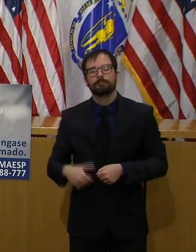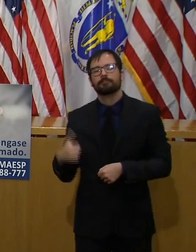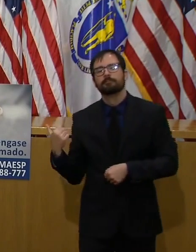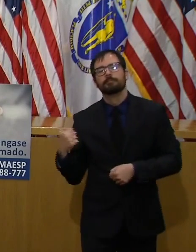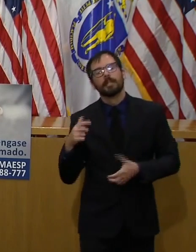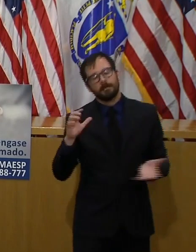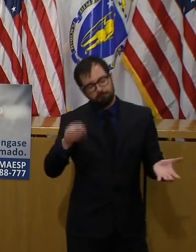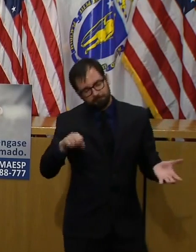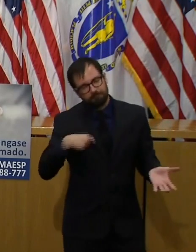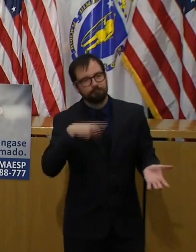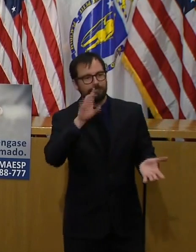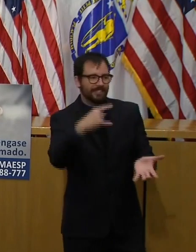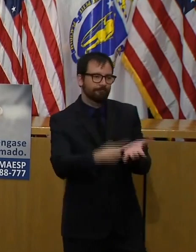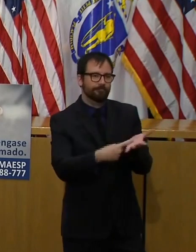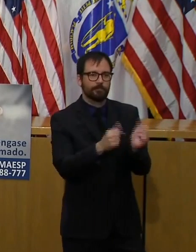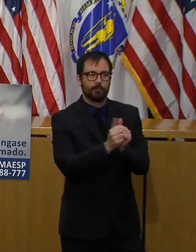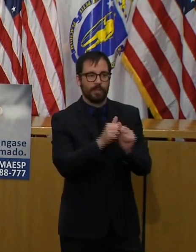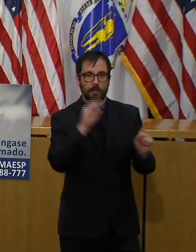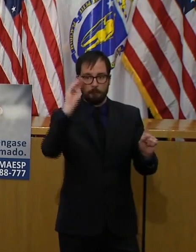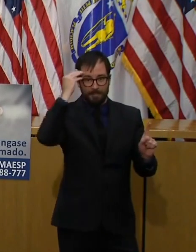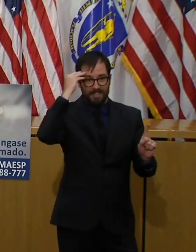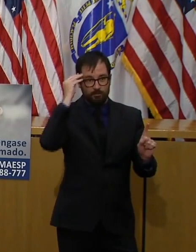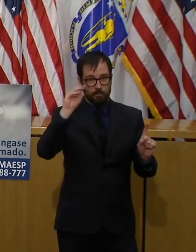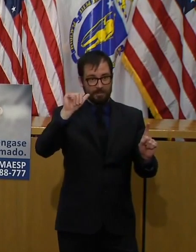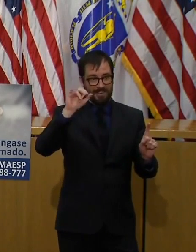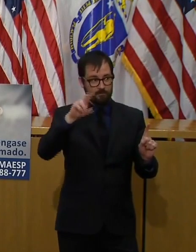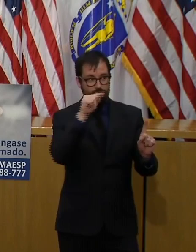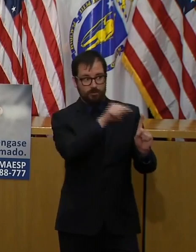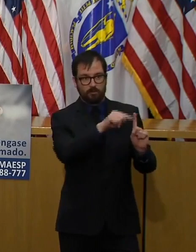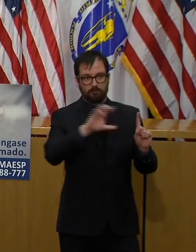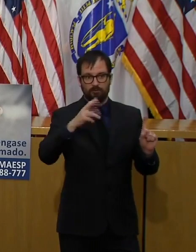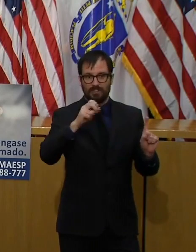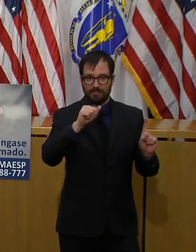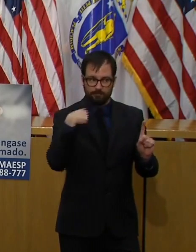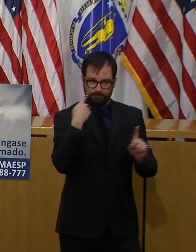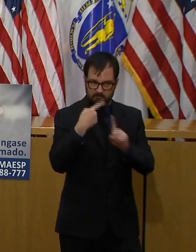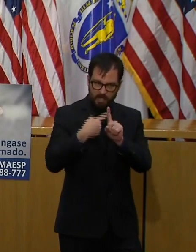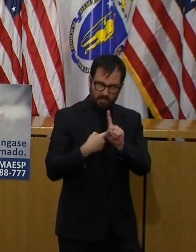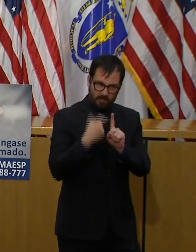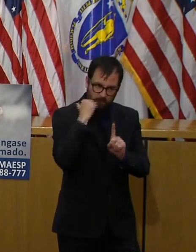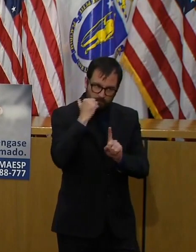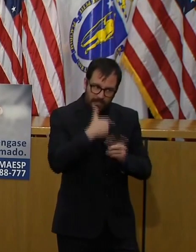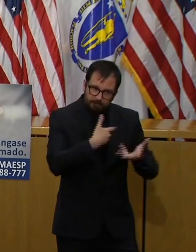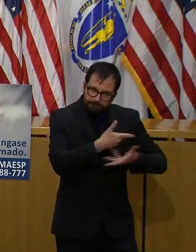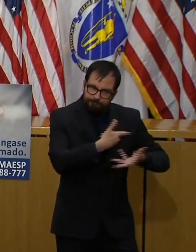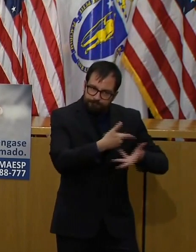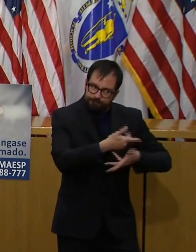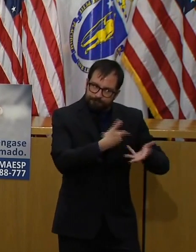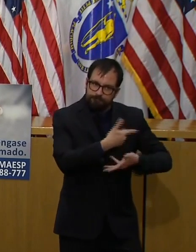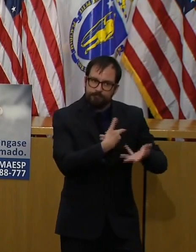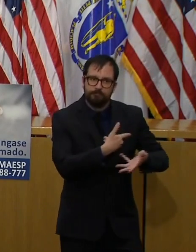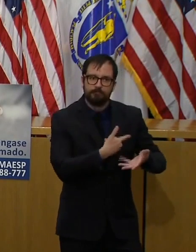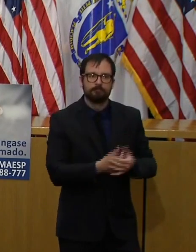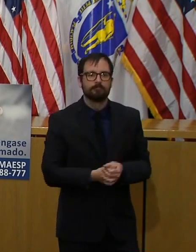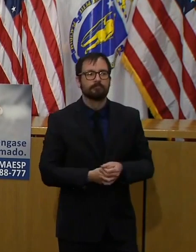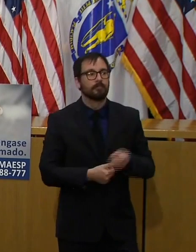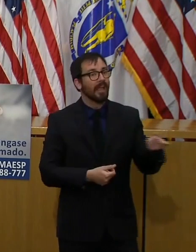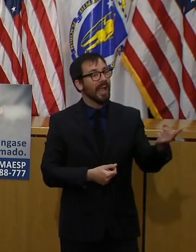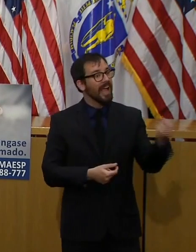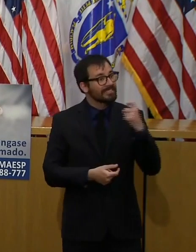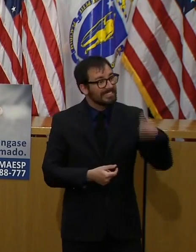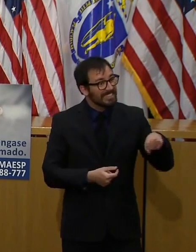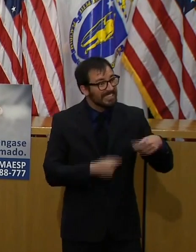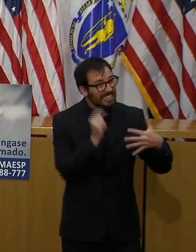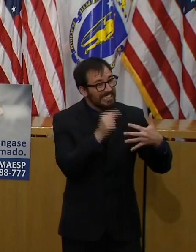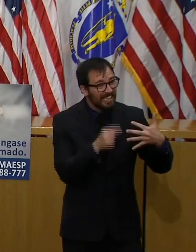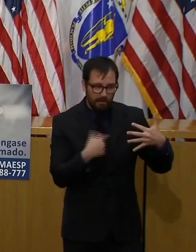day for the past month. And when they ask us for stuff, we respond. And we have,